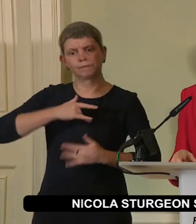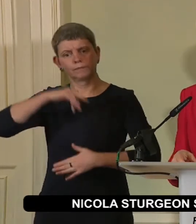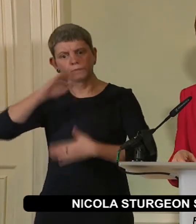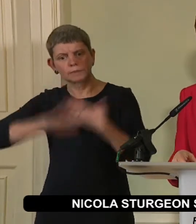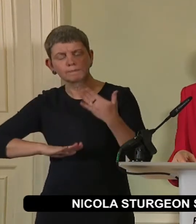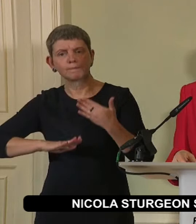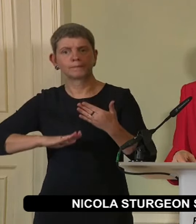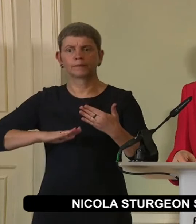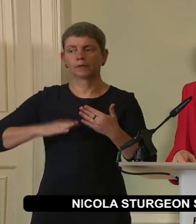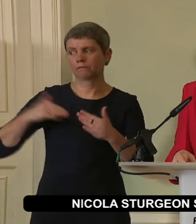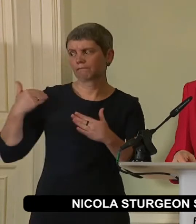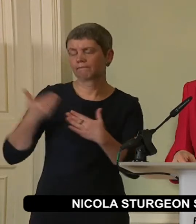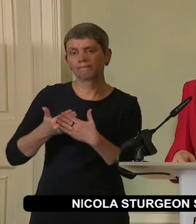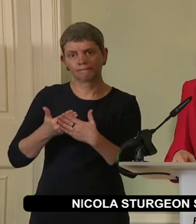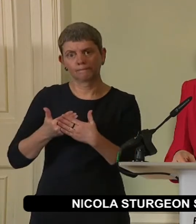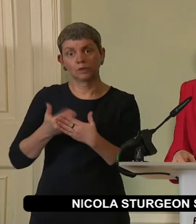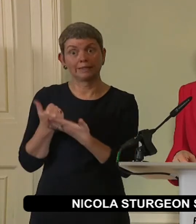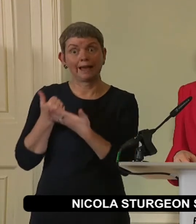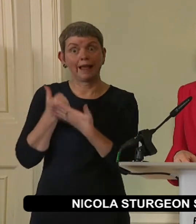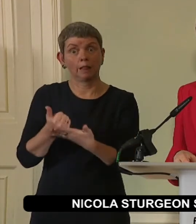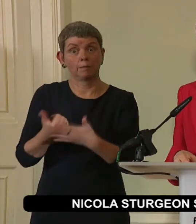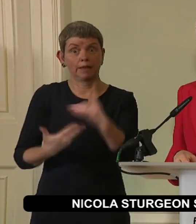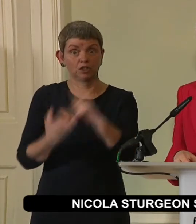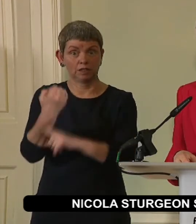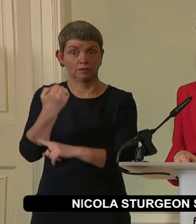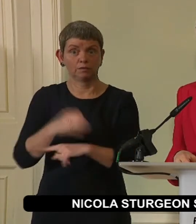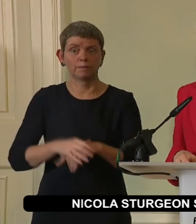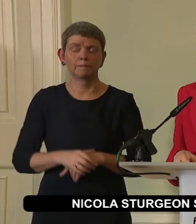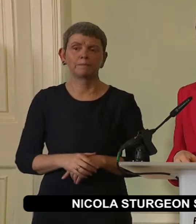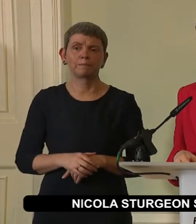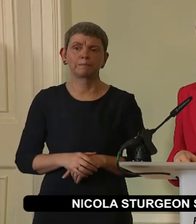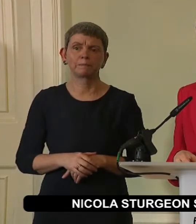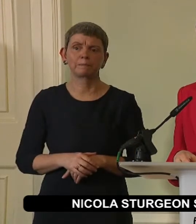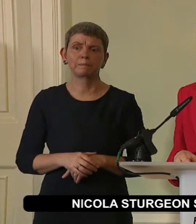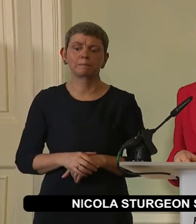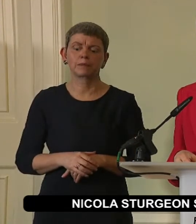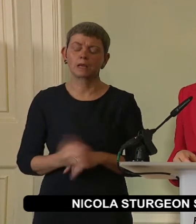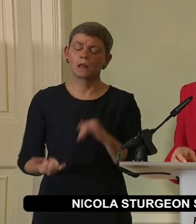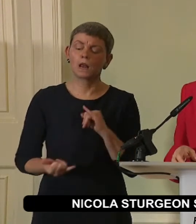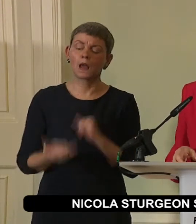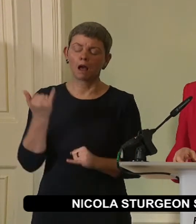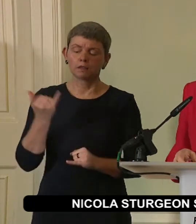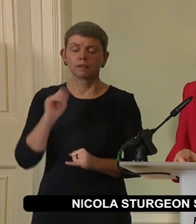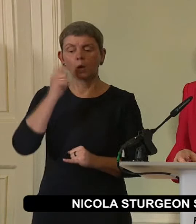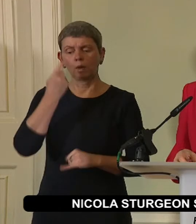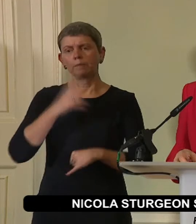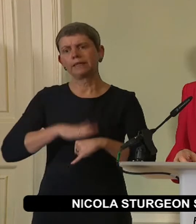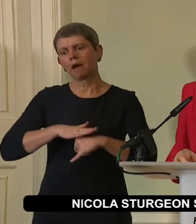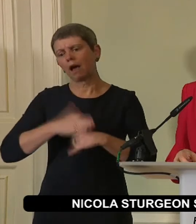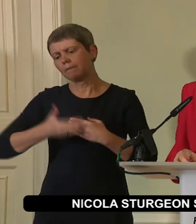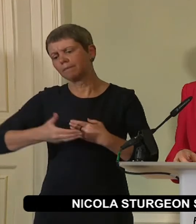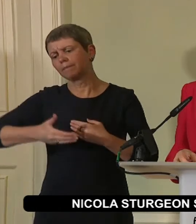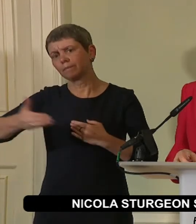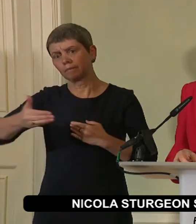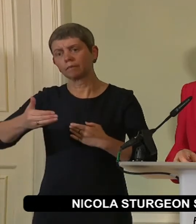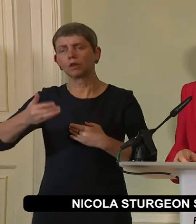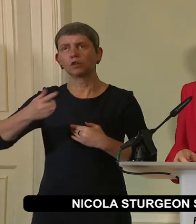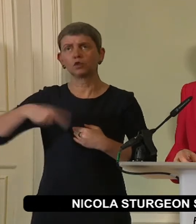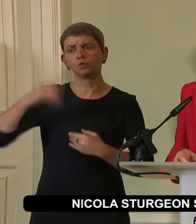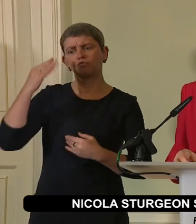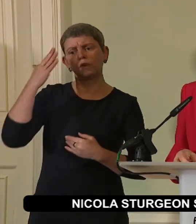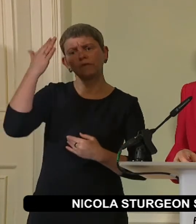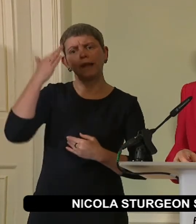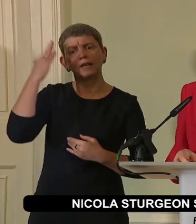help get us there. Lastly, there will be time in the days to come for me and others to reflect on what has been